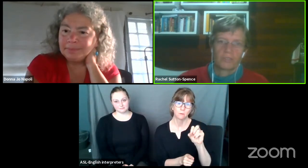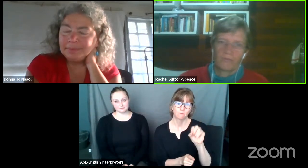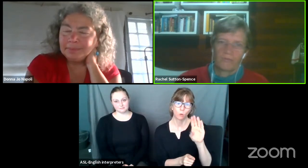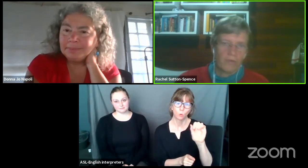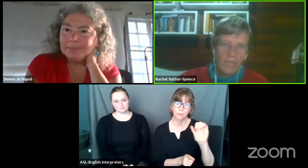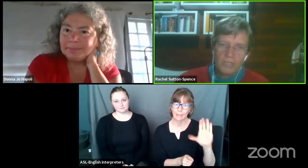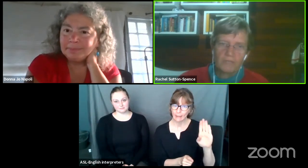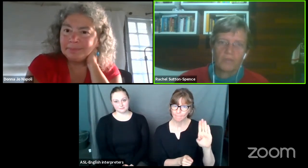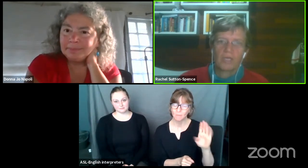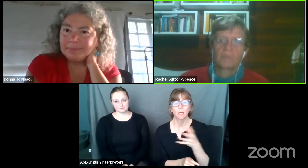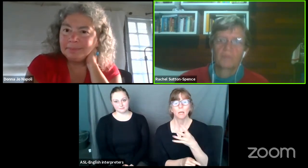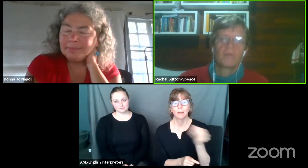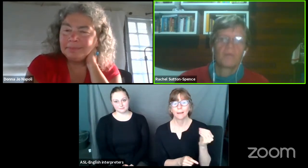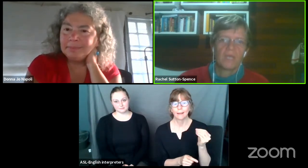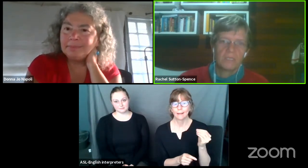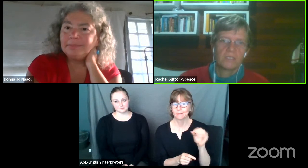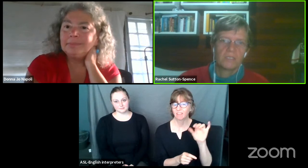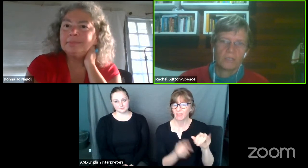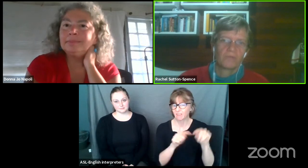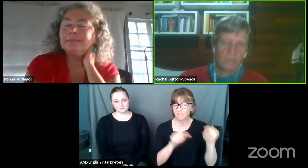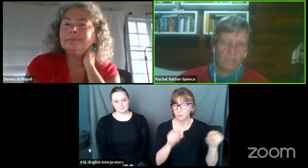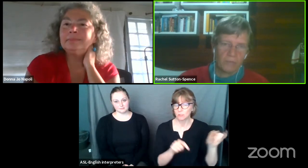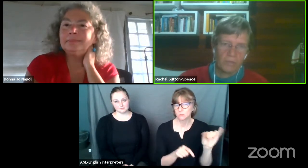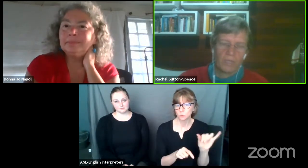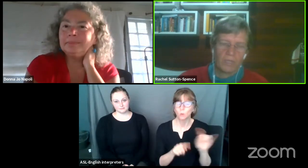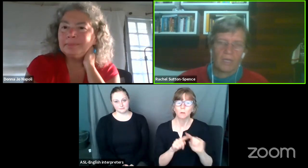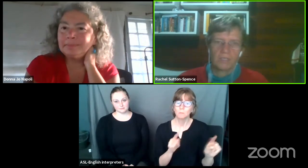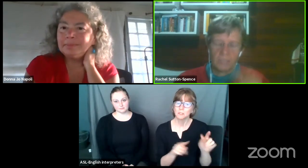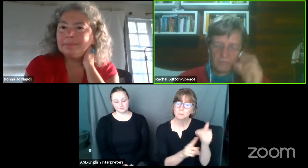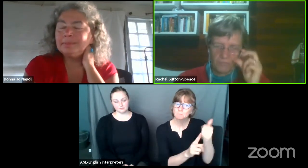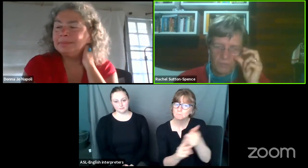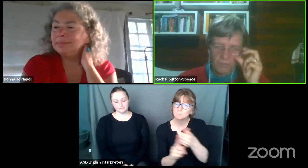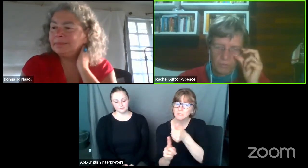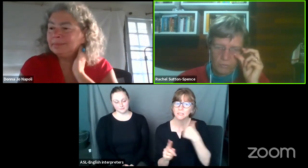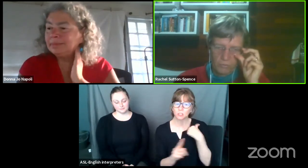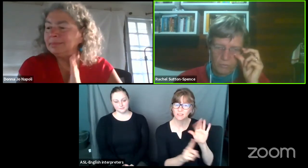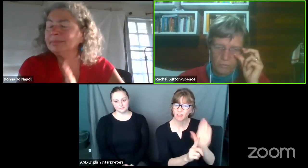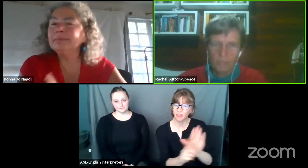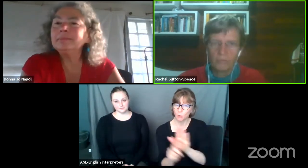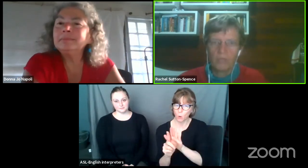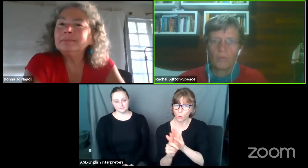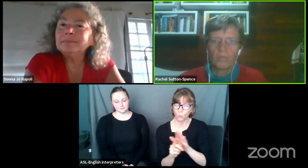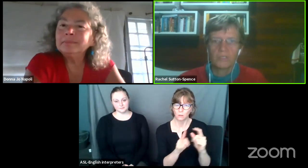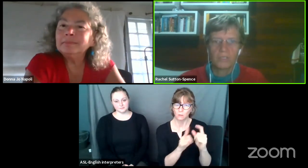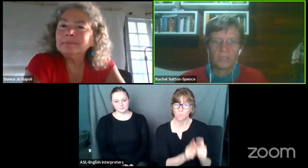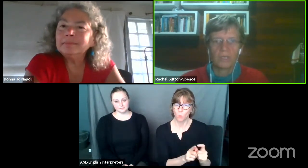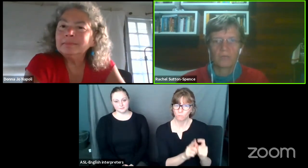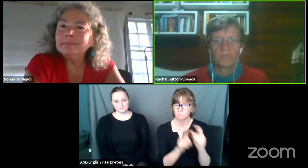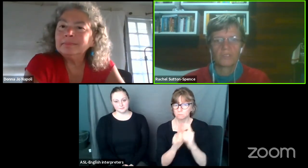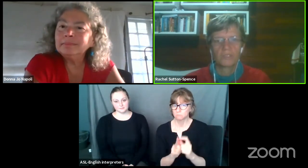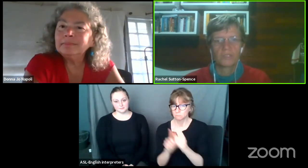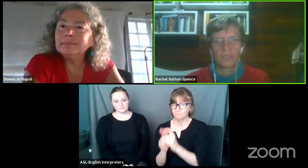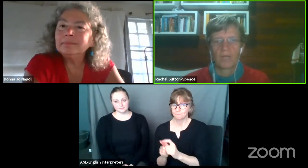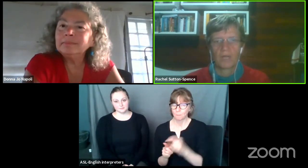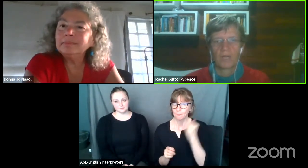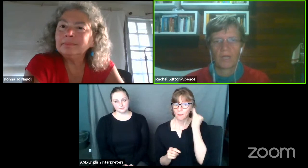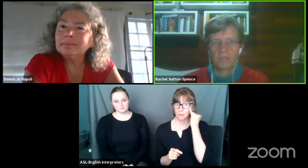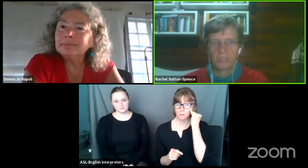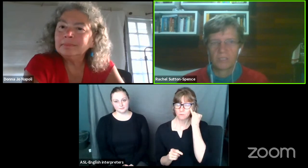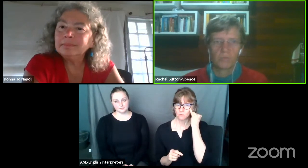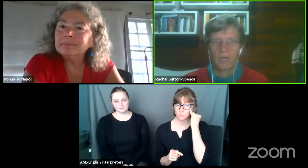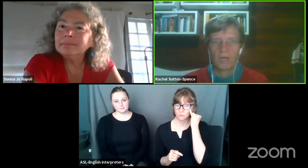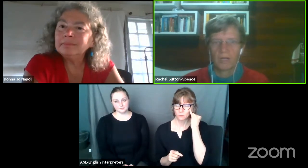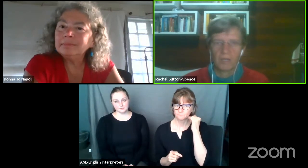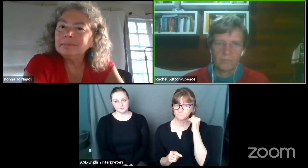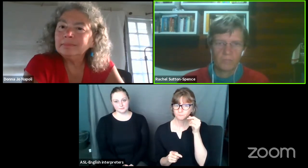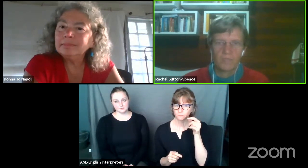its own variation in the vocabulary, but it has its own vocabulary. And if you don't know one sign language, and